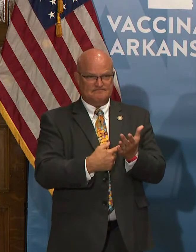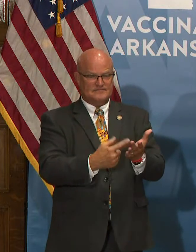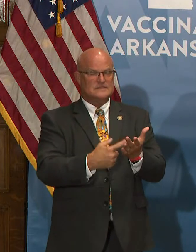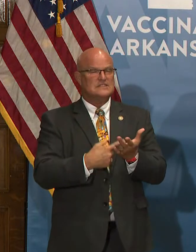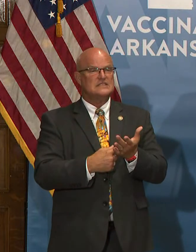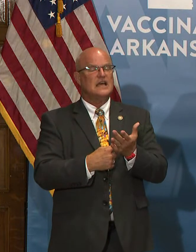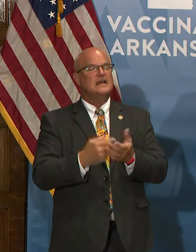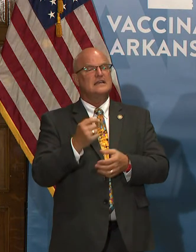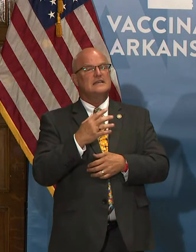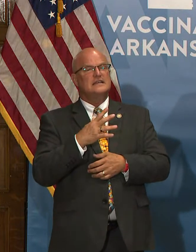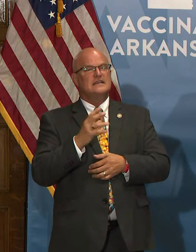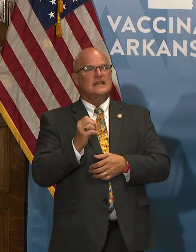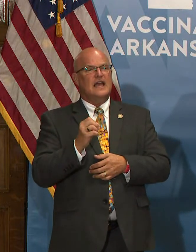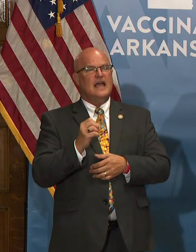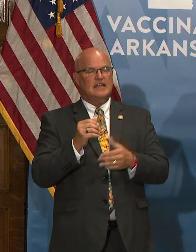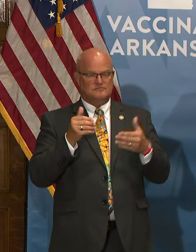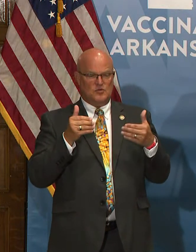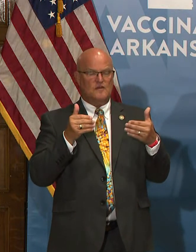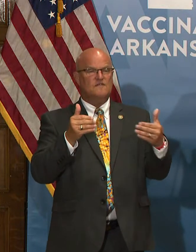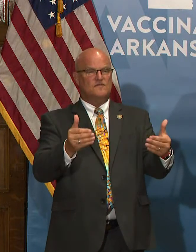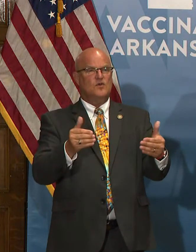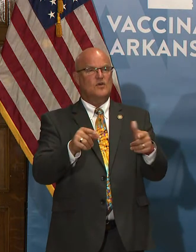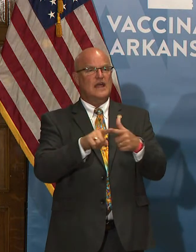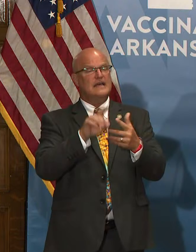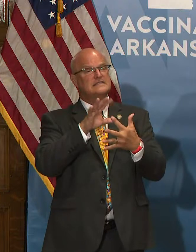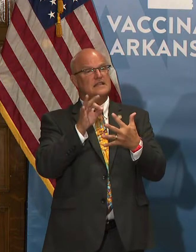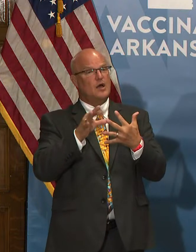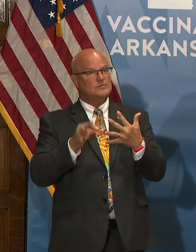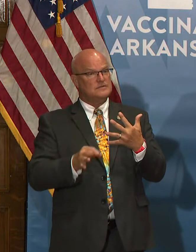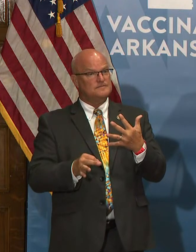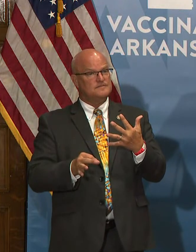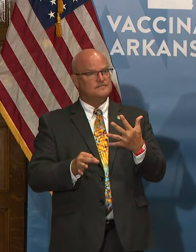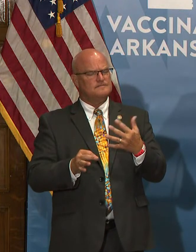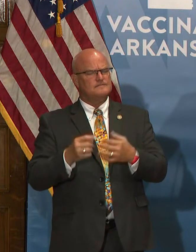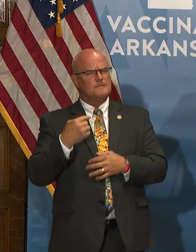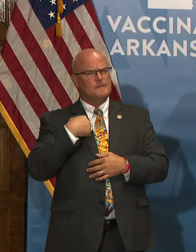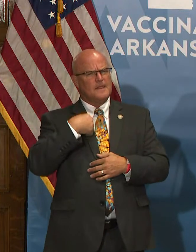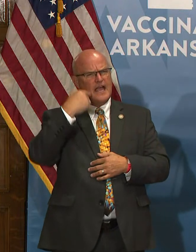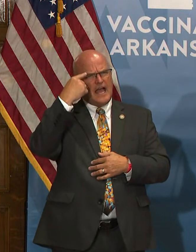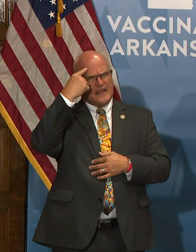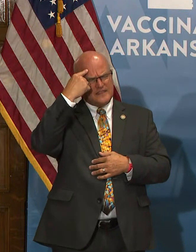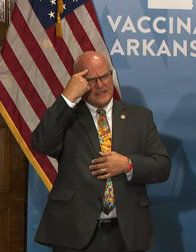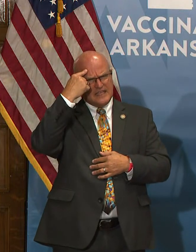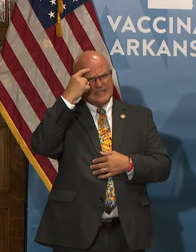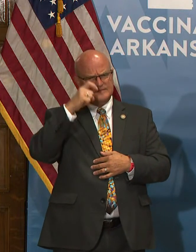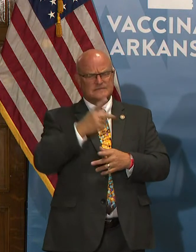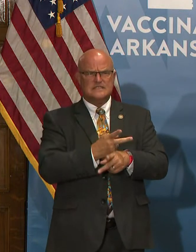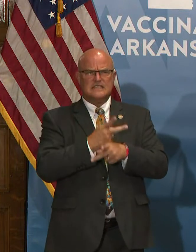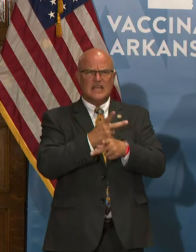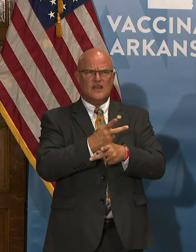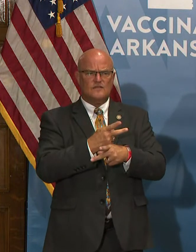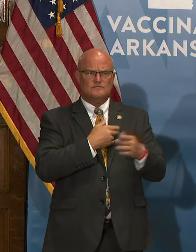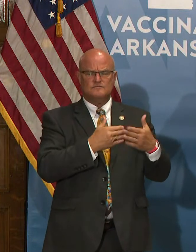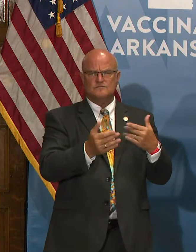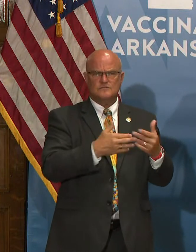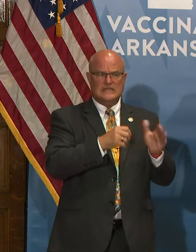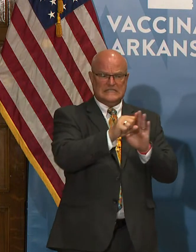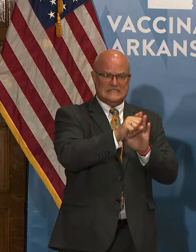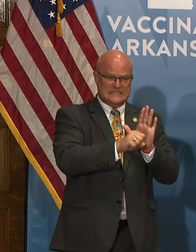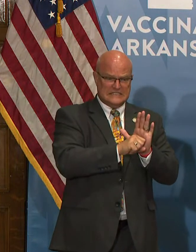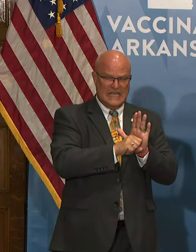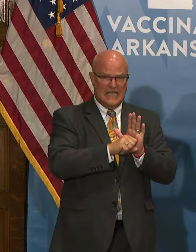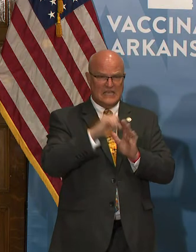is moving forward as an option. I think we have to be careful whether we're a state or a federal